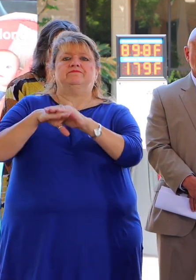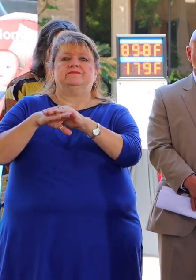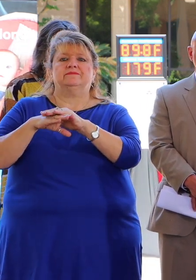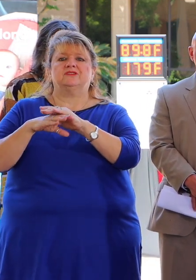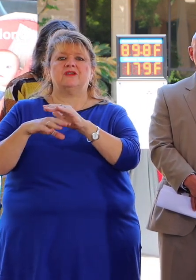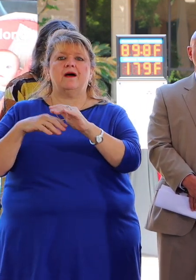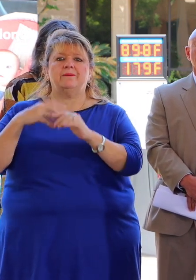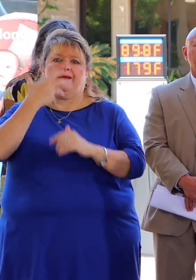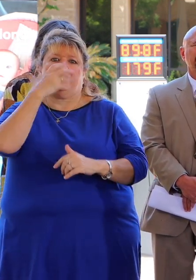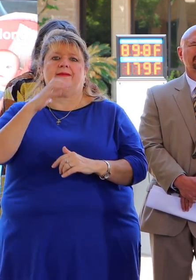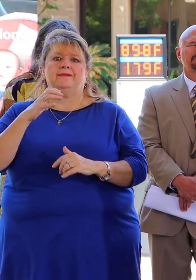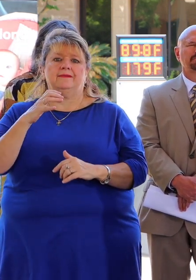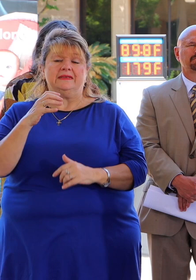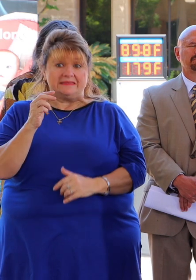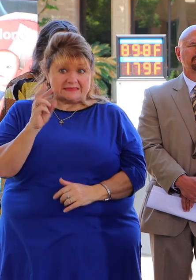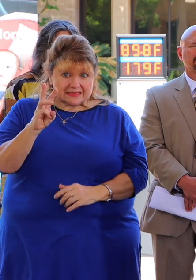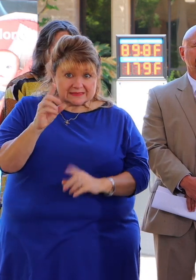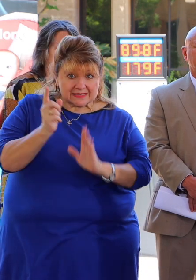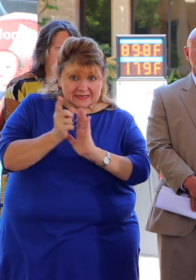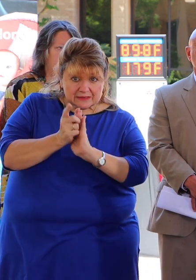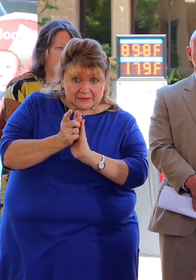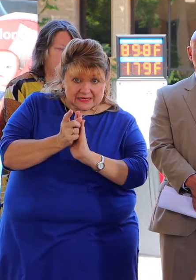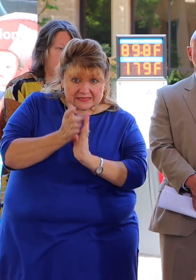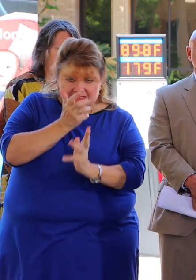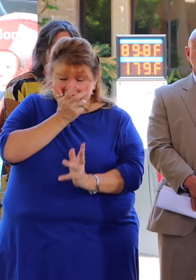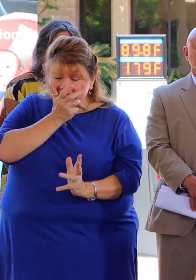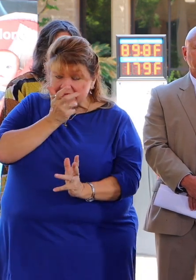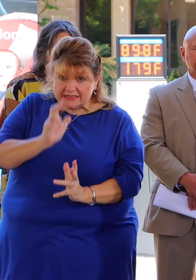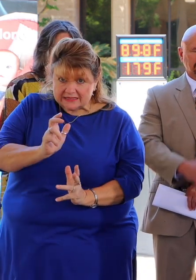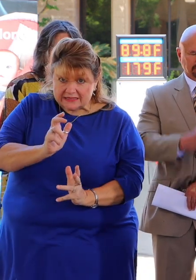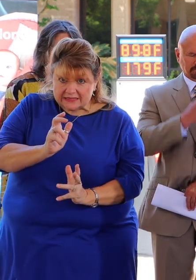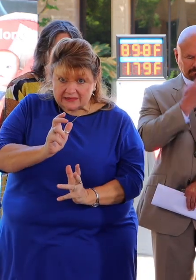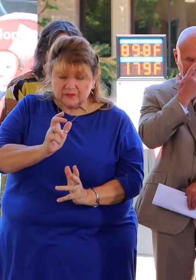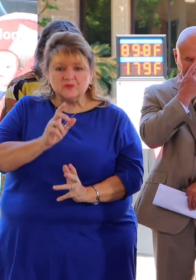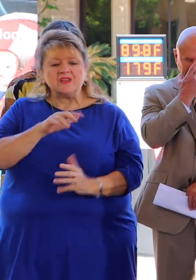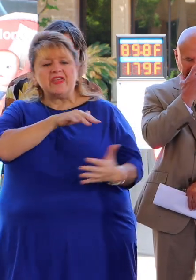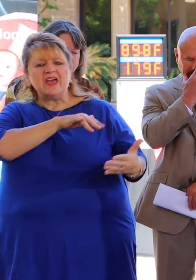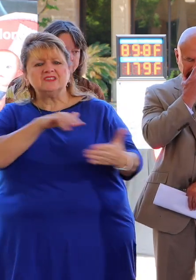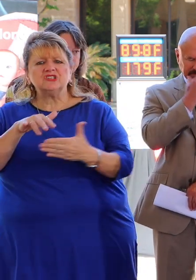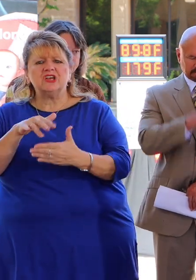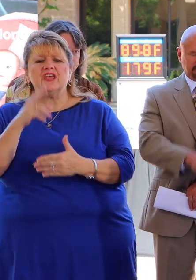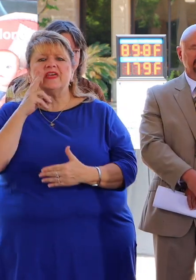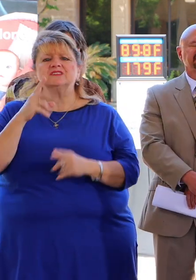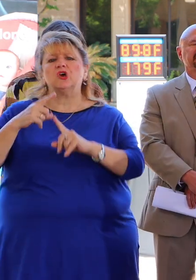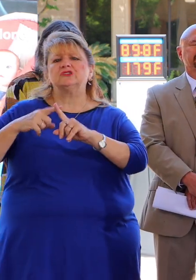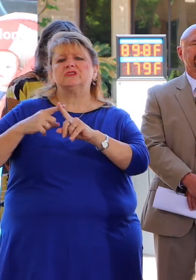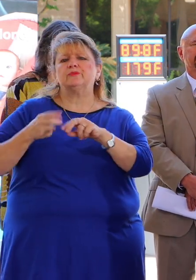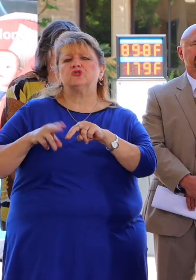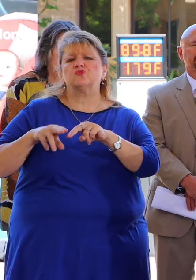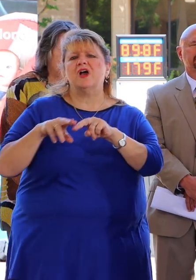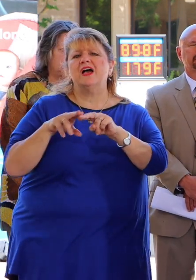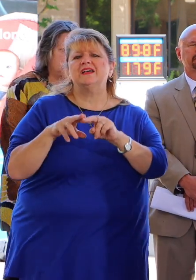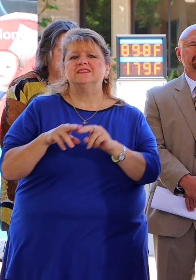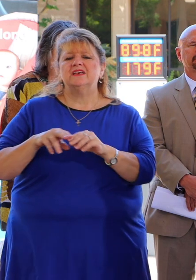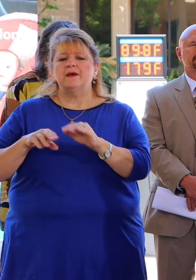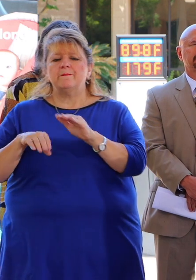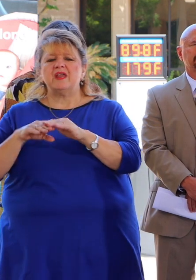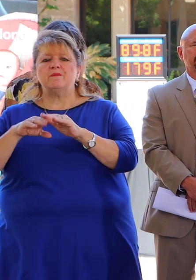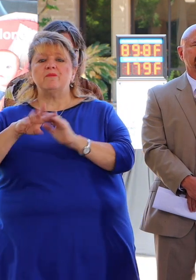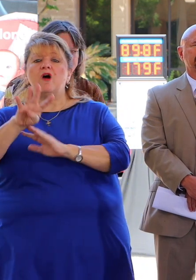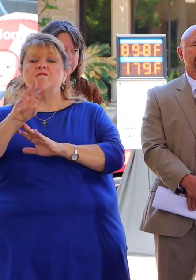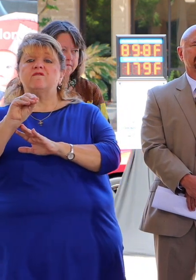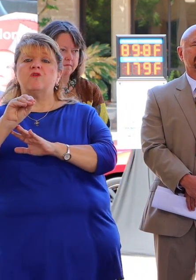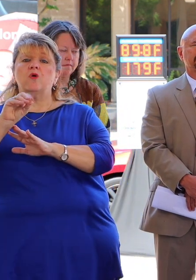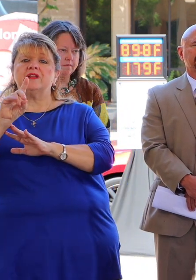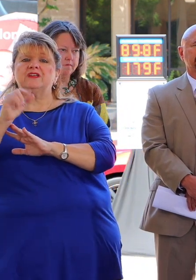And what they noticed with this study is that they saw a temperature rise of a minimum of 40